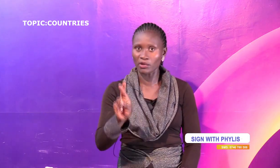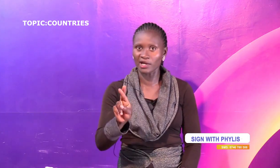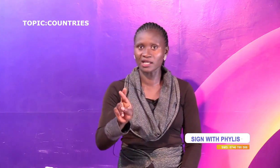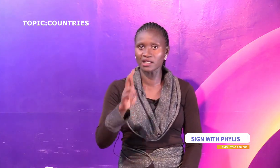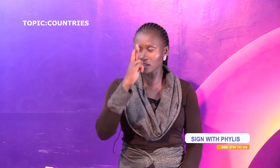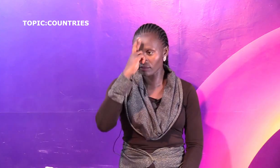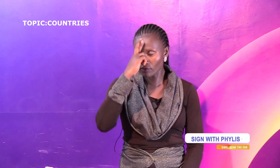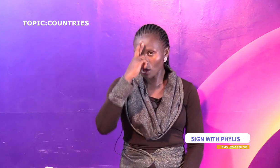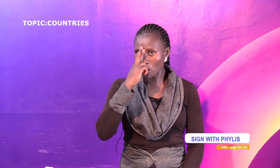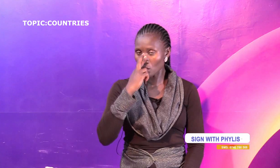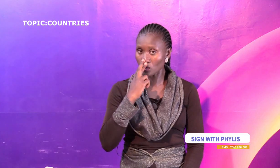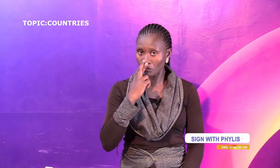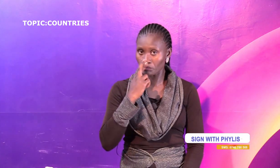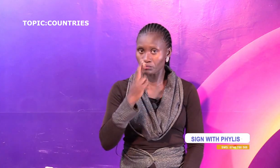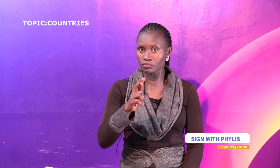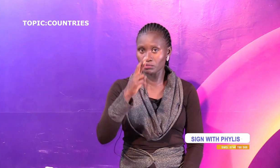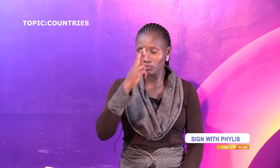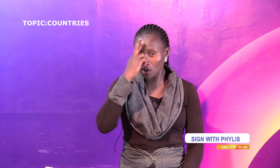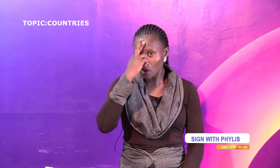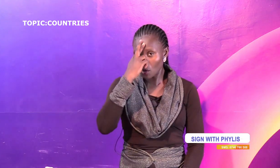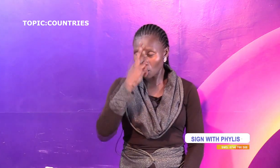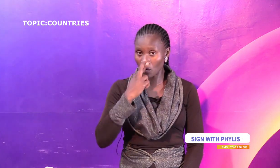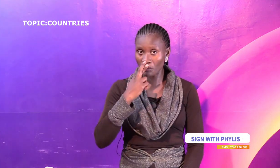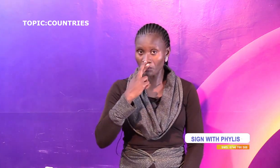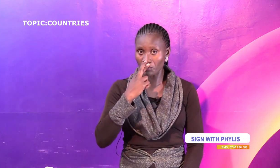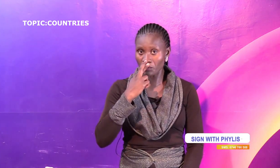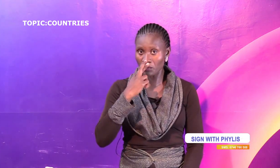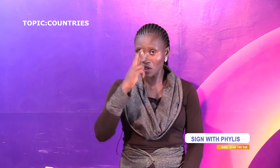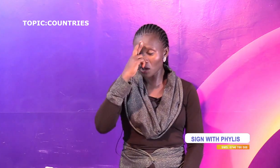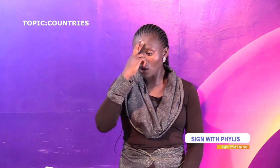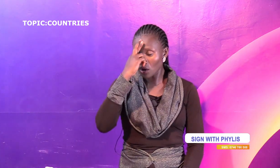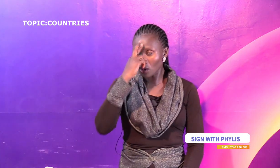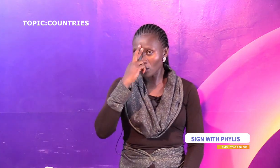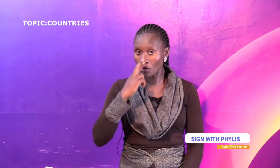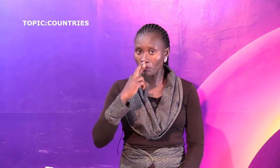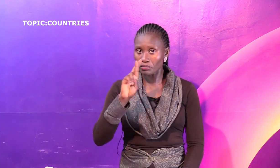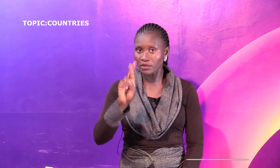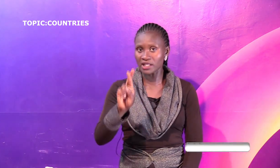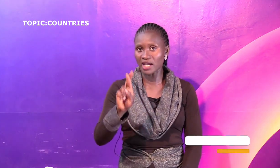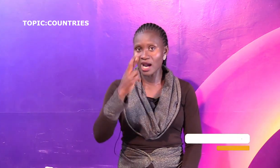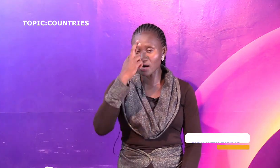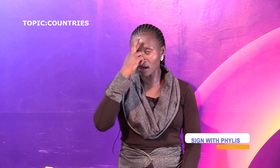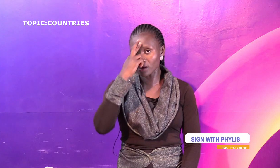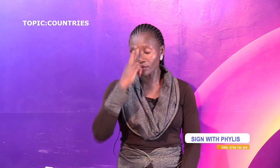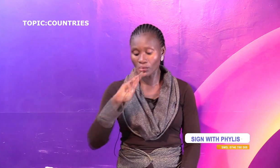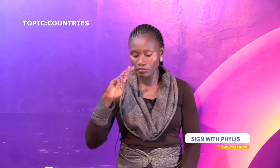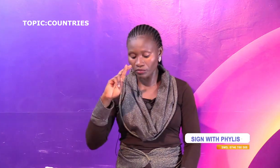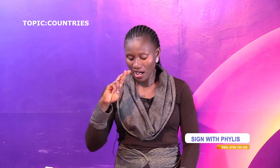this, Rome, Rome, Rome, letter R, Rome. And